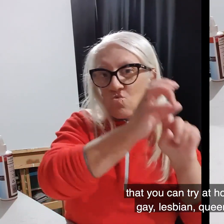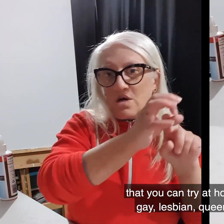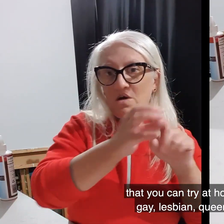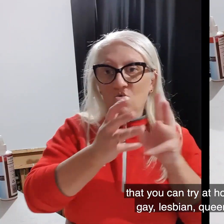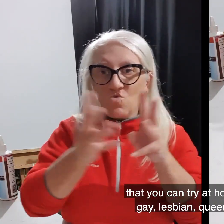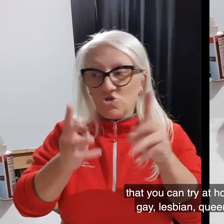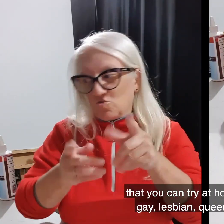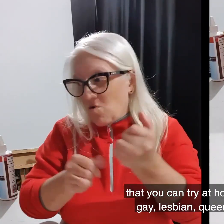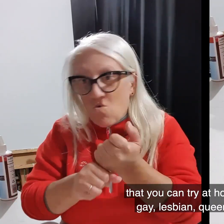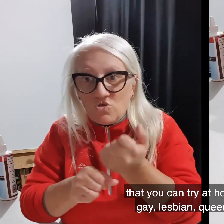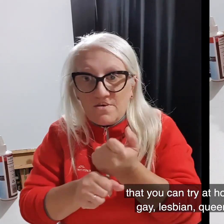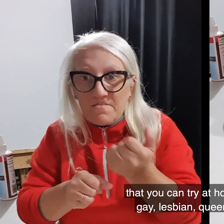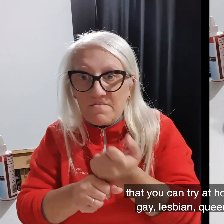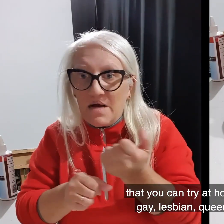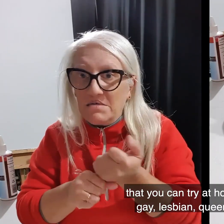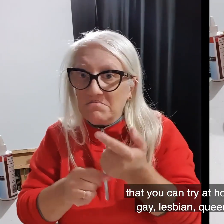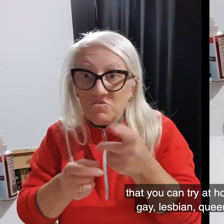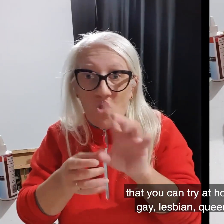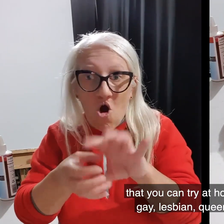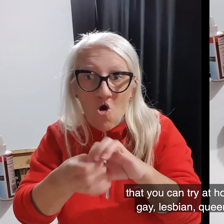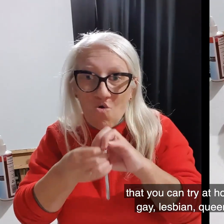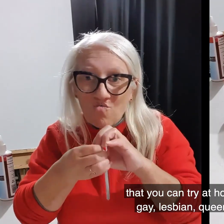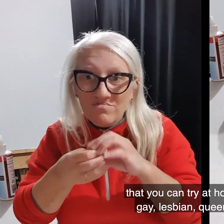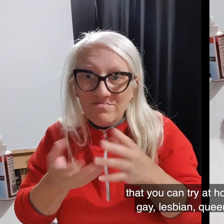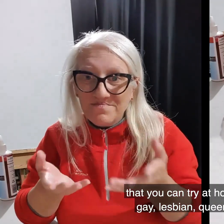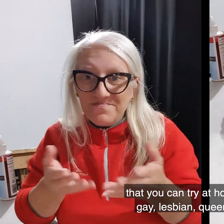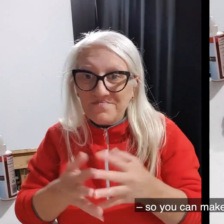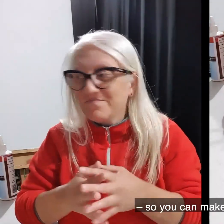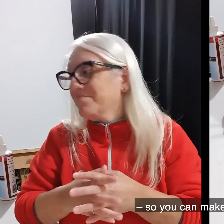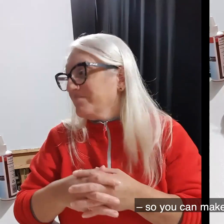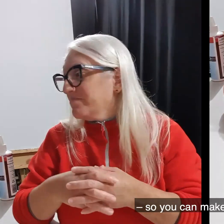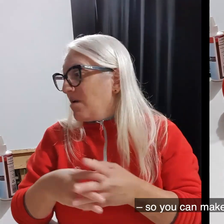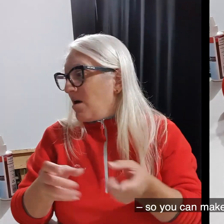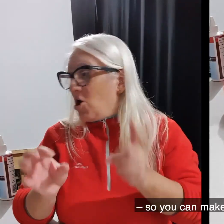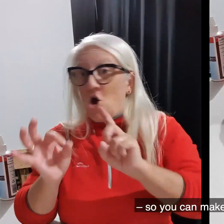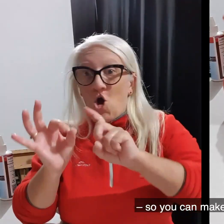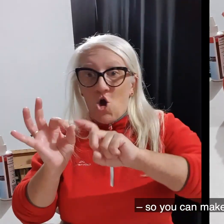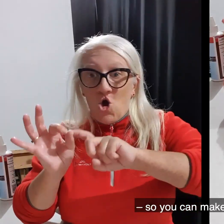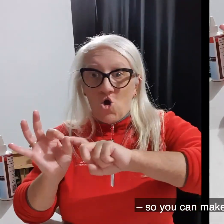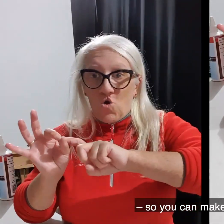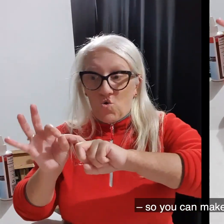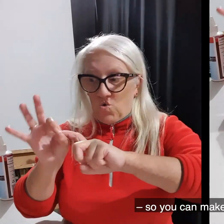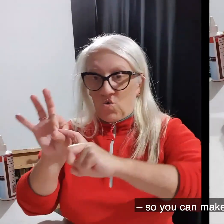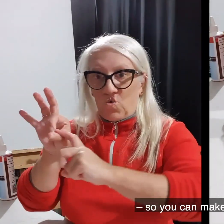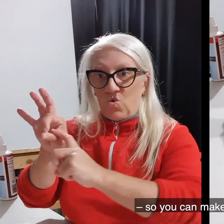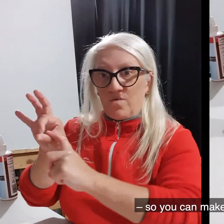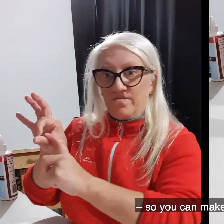home for your gay, lesbian, queer sculpture, so you can make your own.